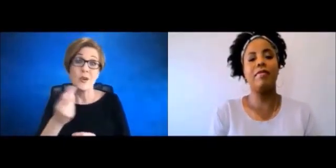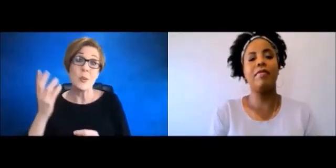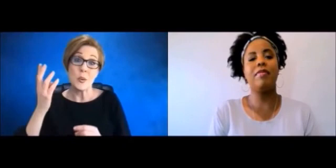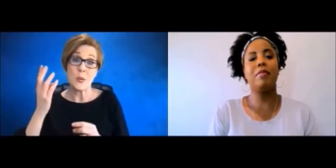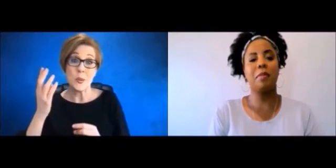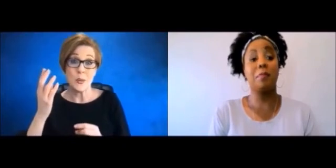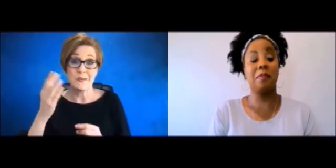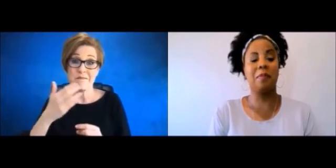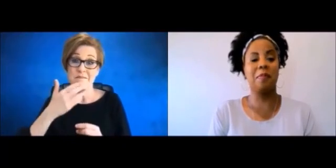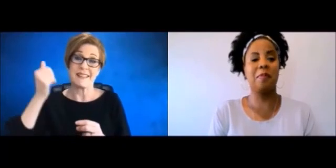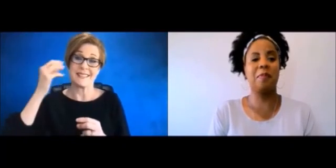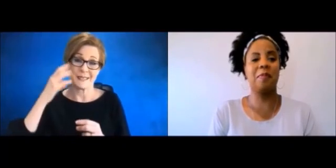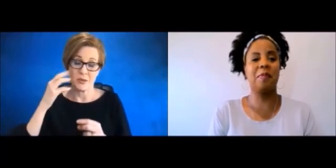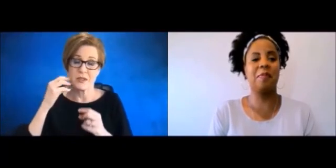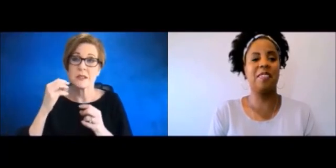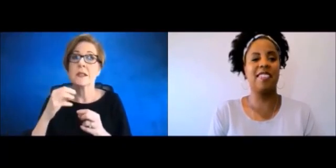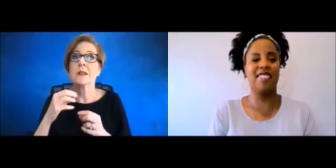I have a few highlights that I'd like to share.